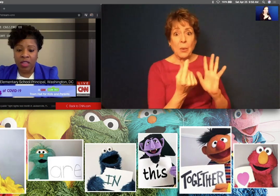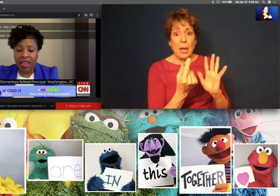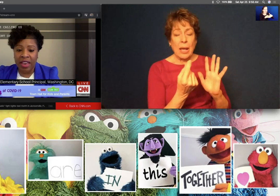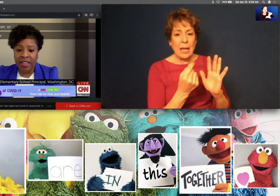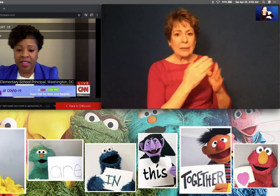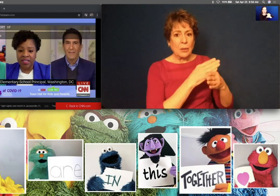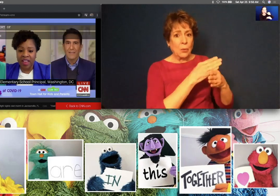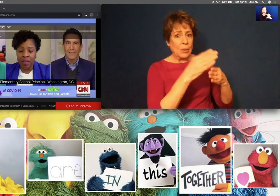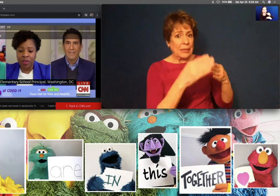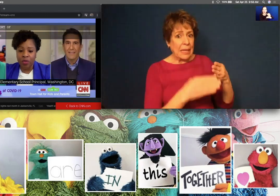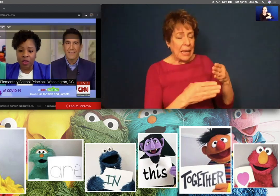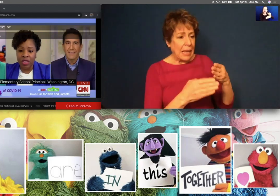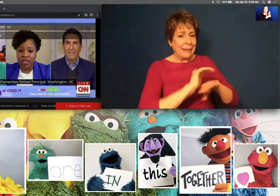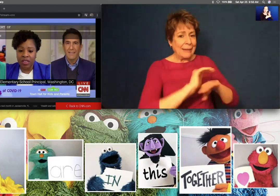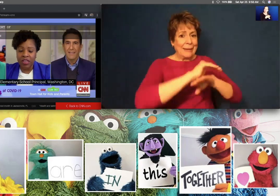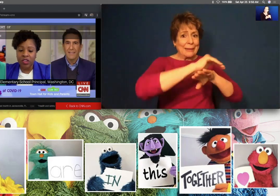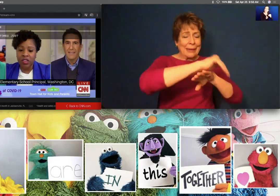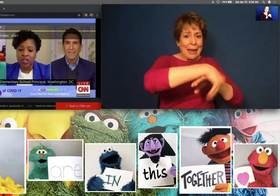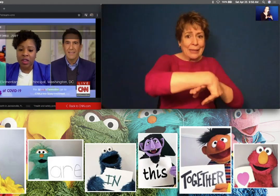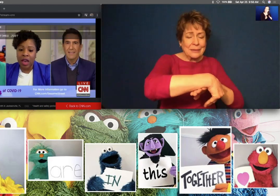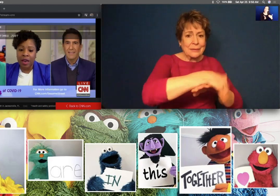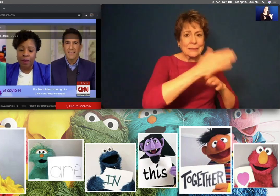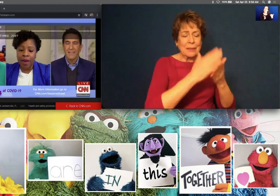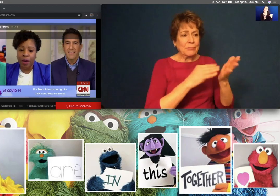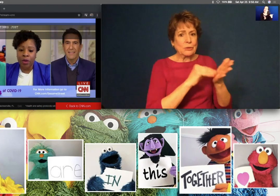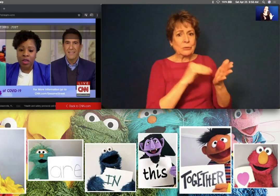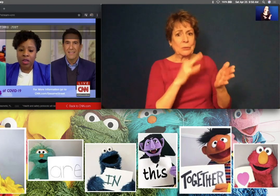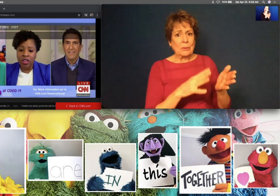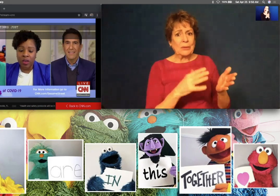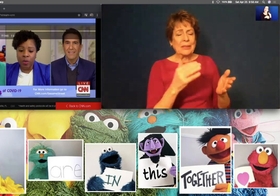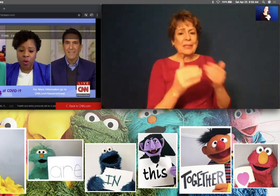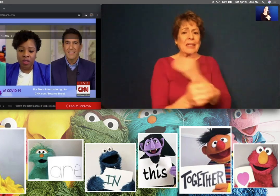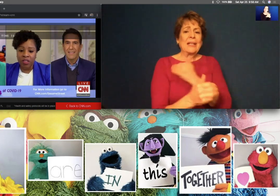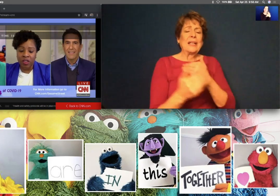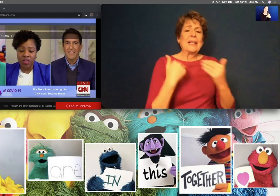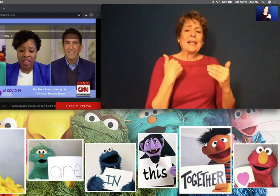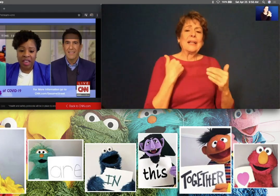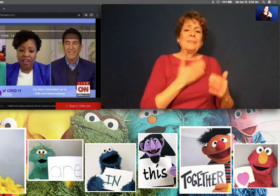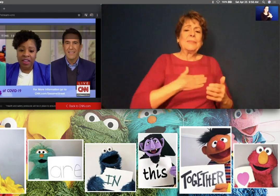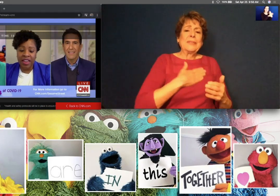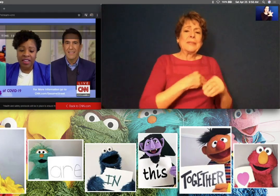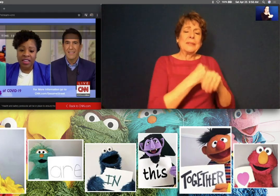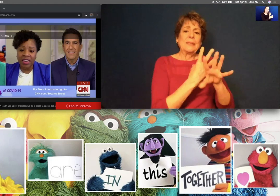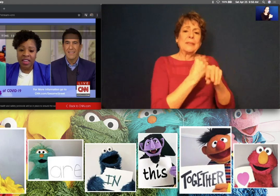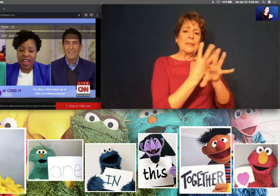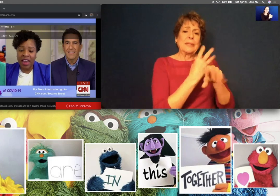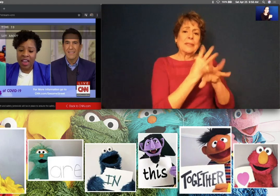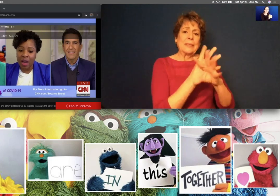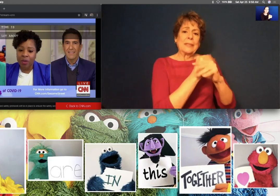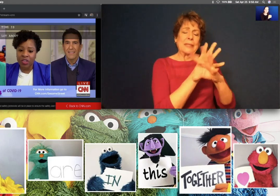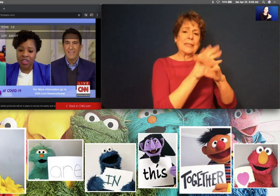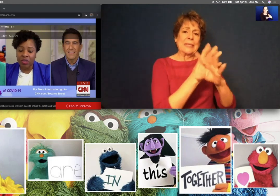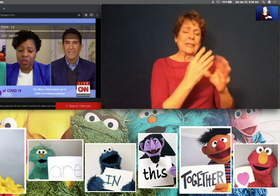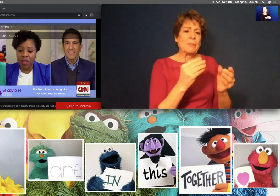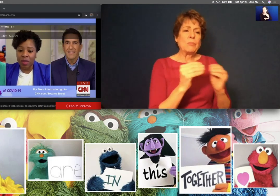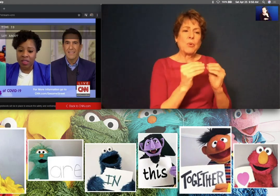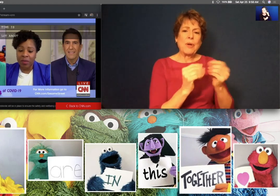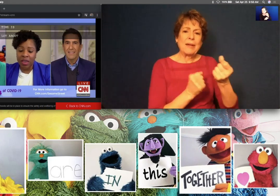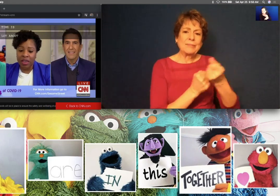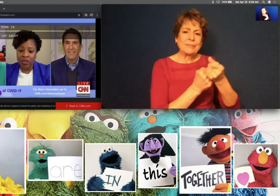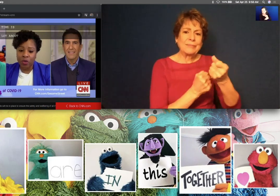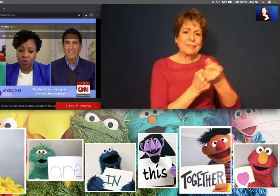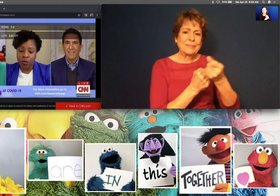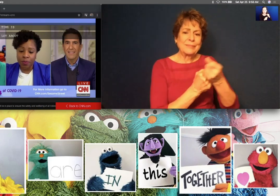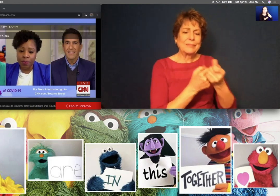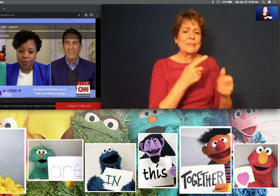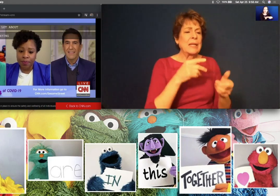to talk and connect. So I think that this time is really teaching us a lot about the importance of staying